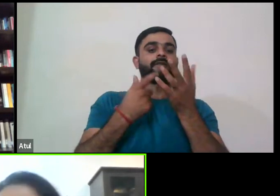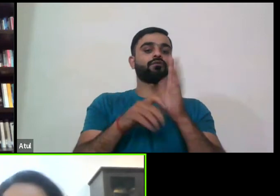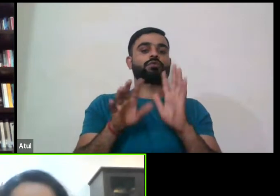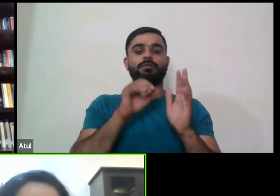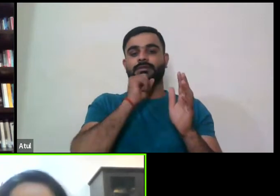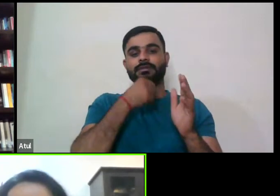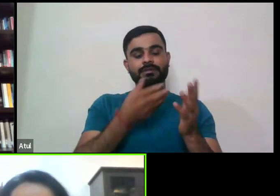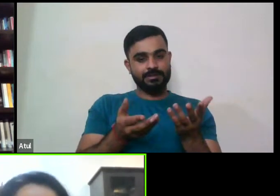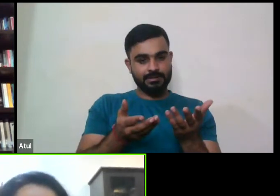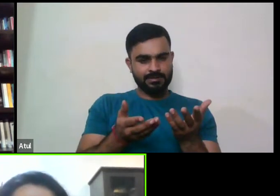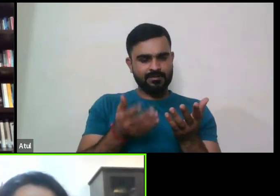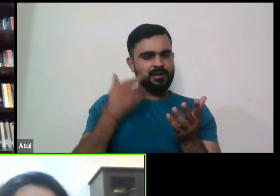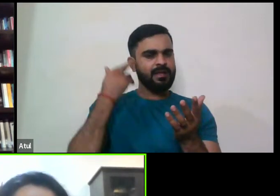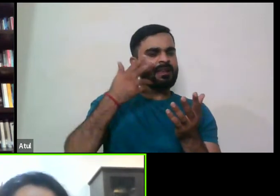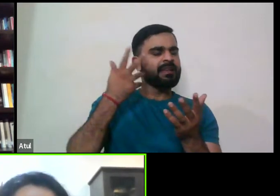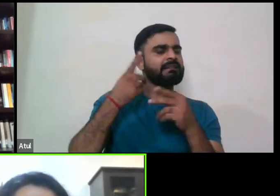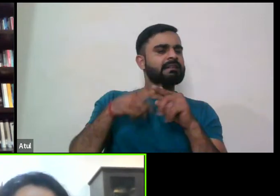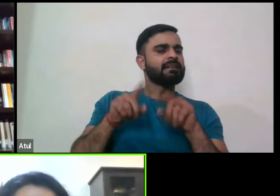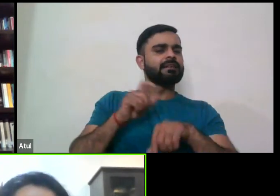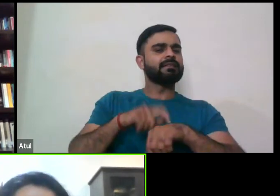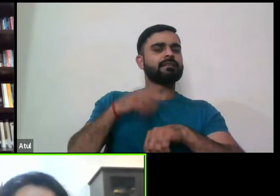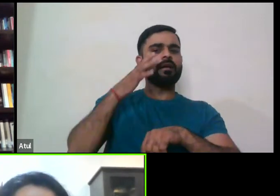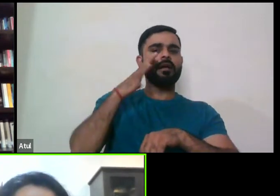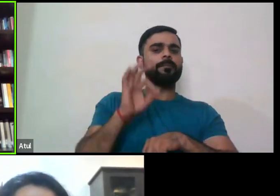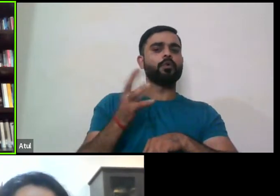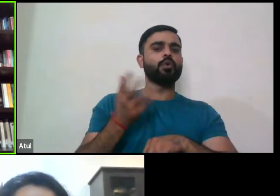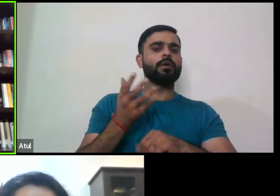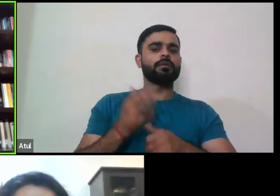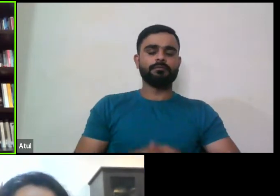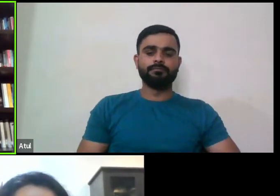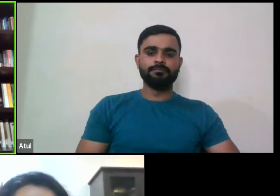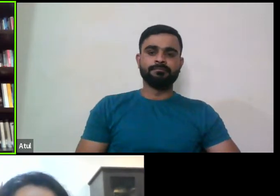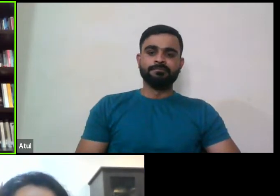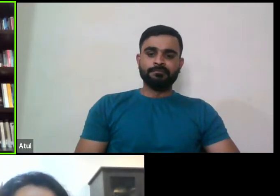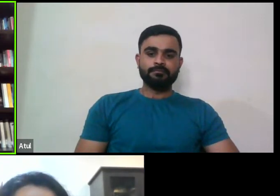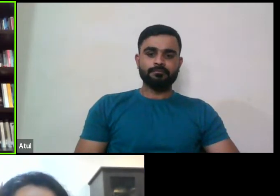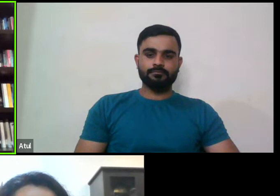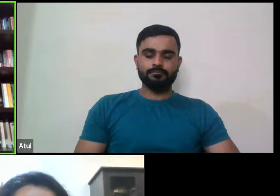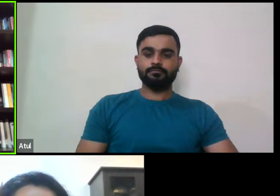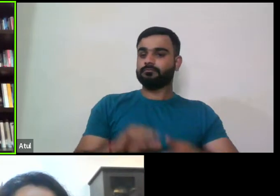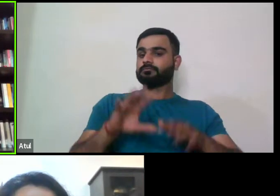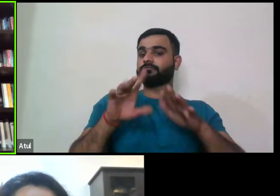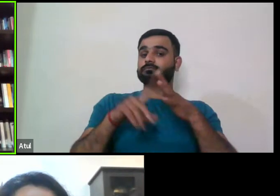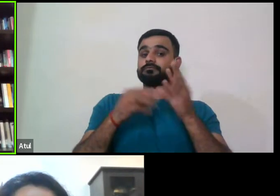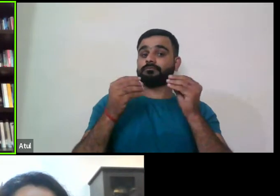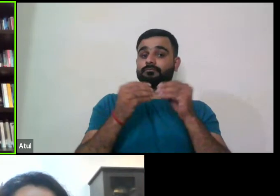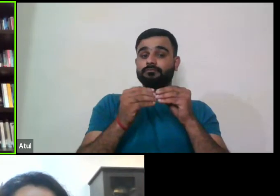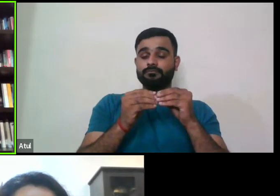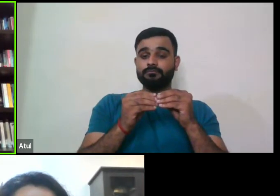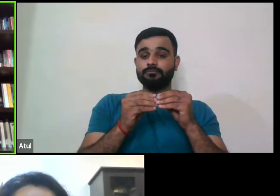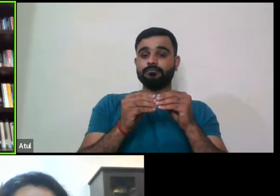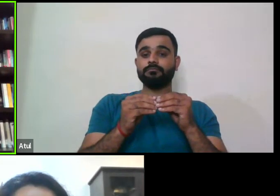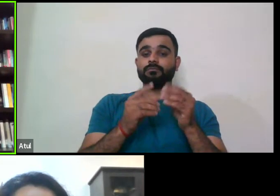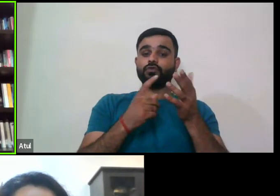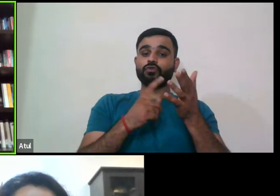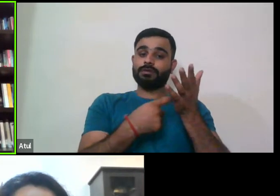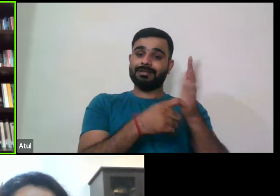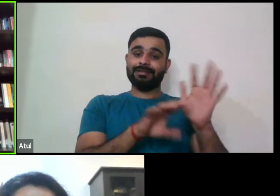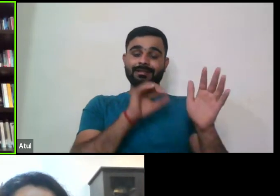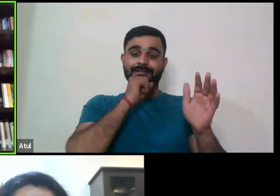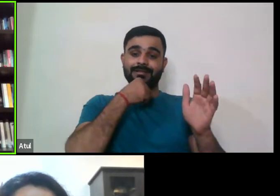age. Why do you think that is the case? So on the retirement age, so I'll